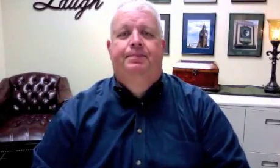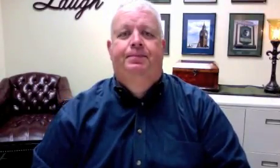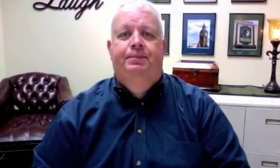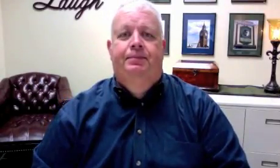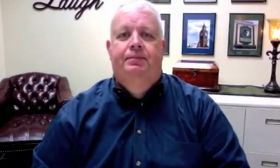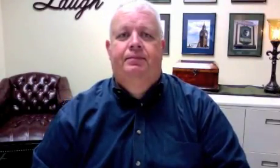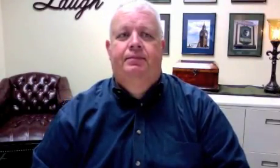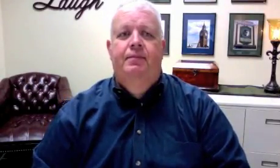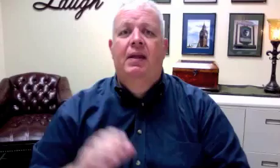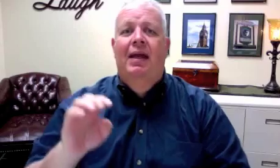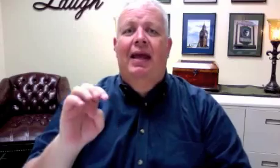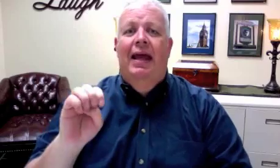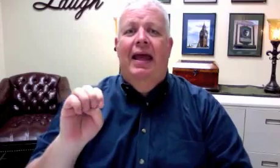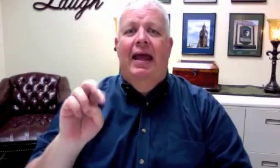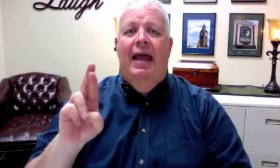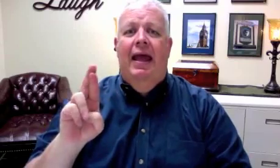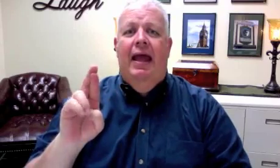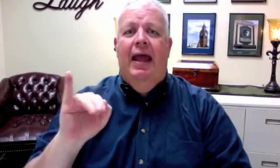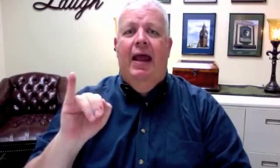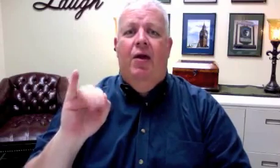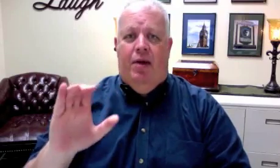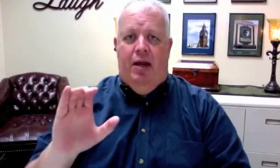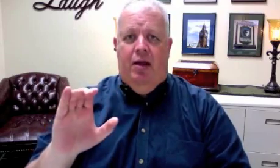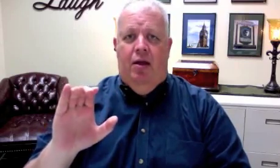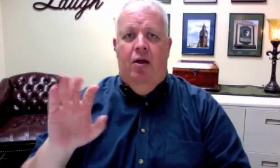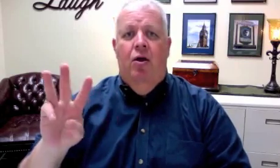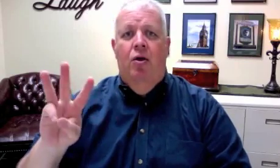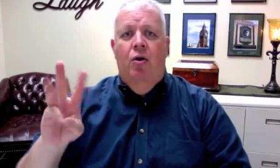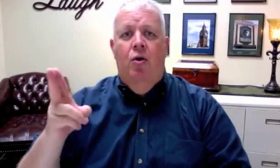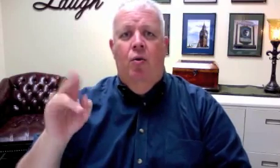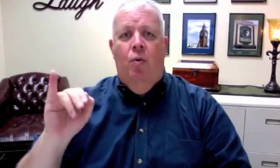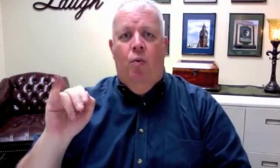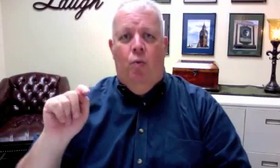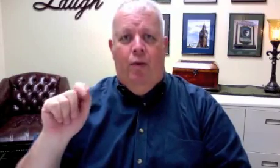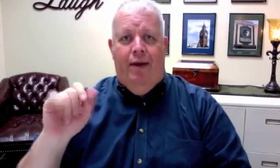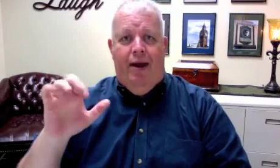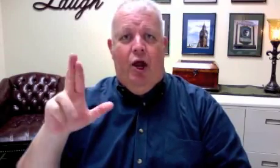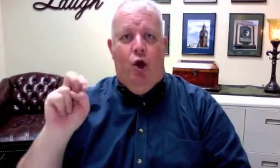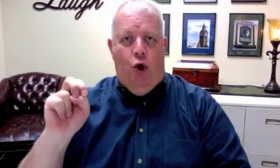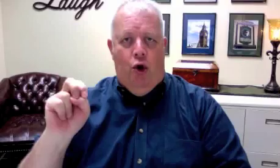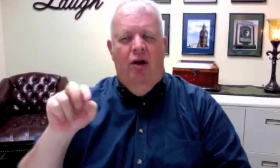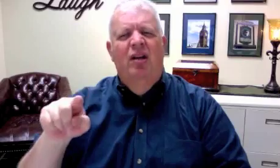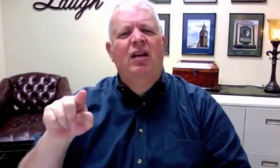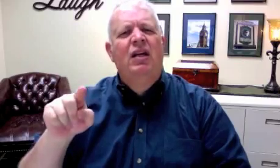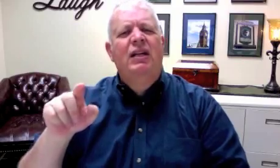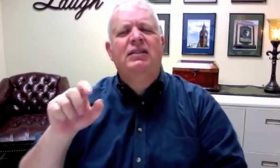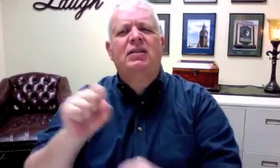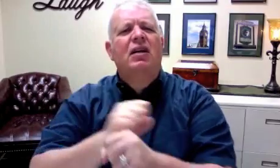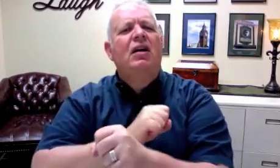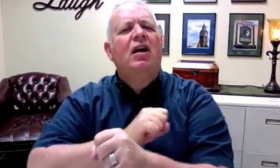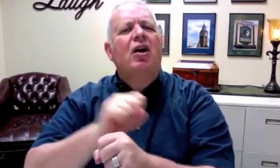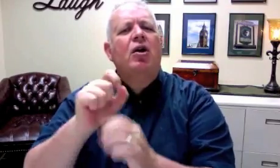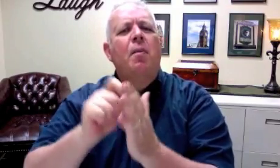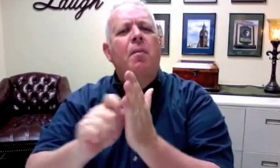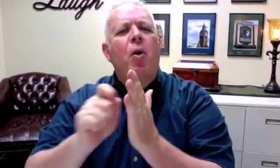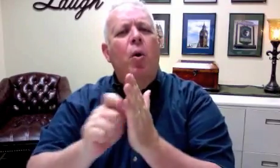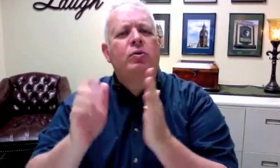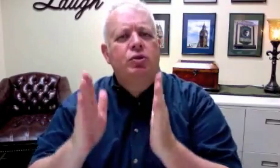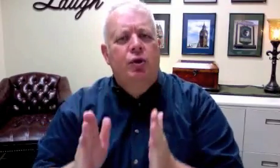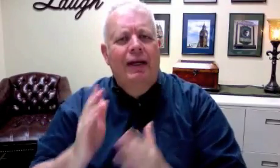Eric Whitaker is a composer. He recently posted a video of himself